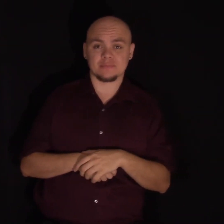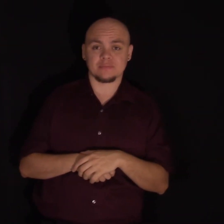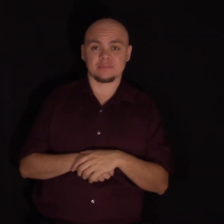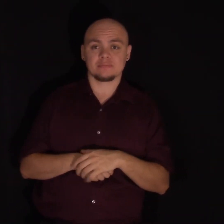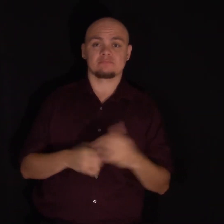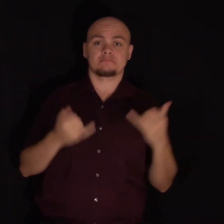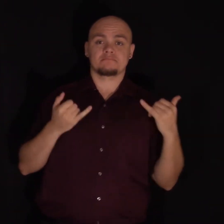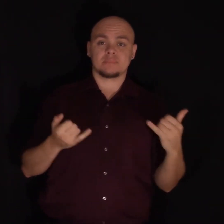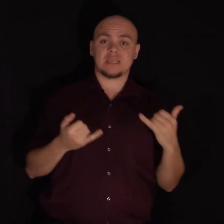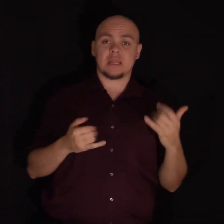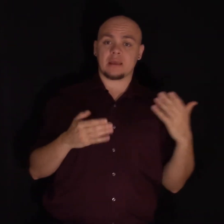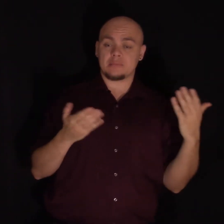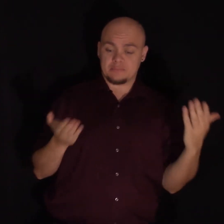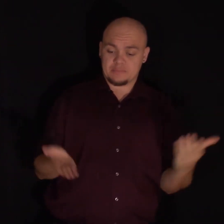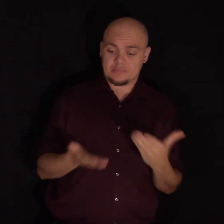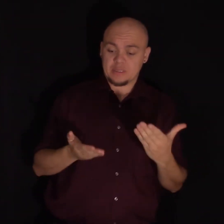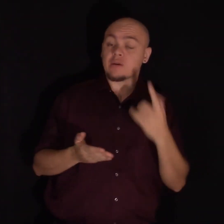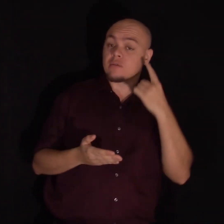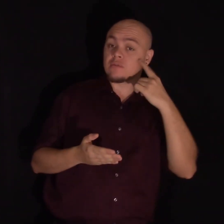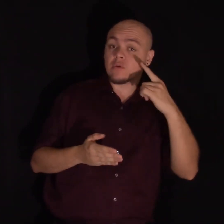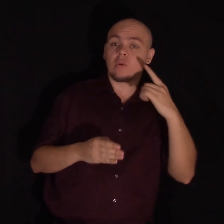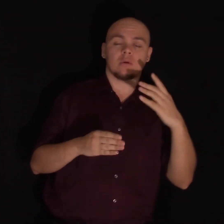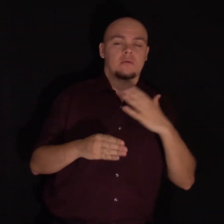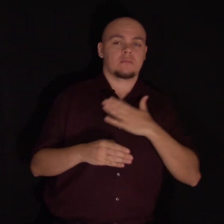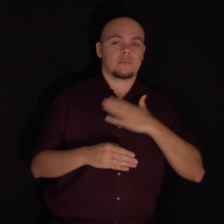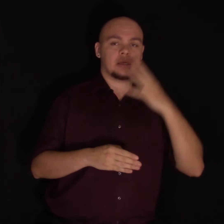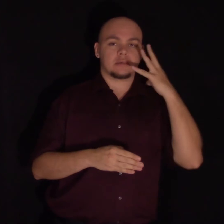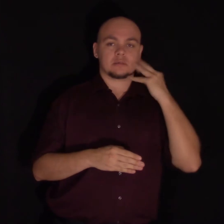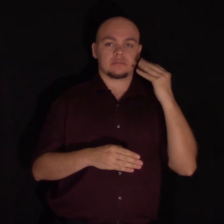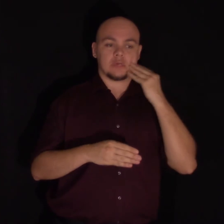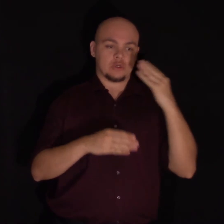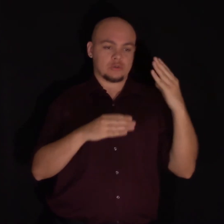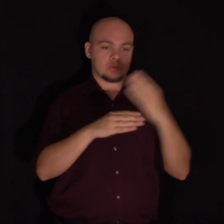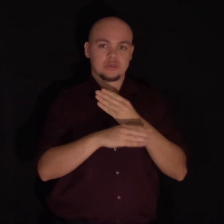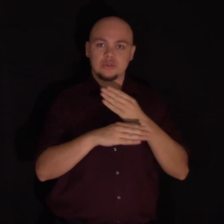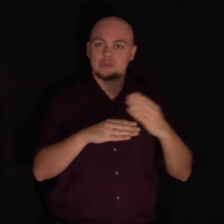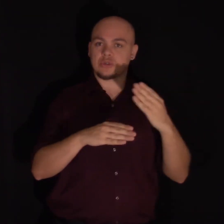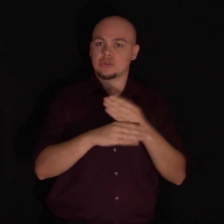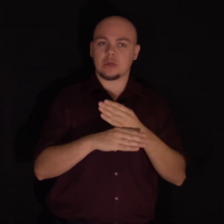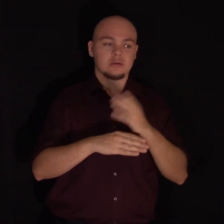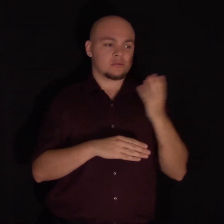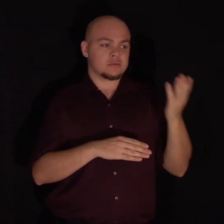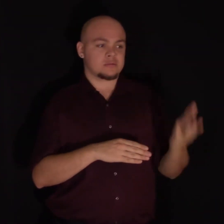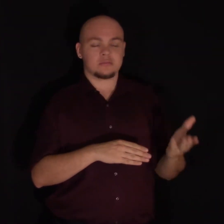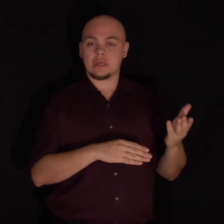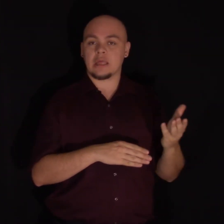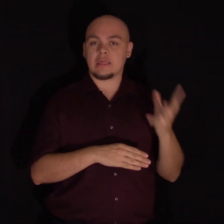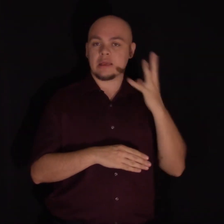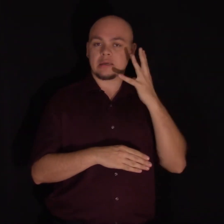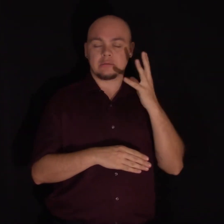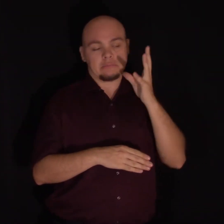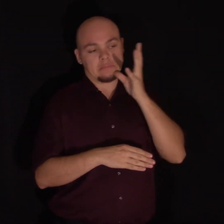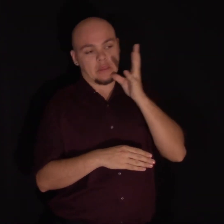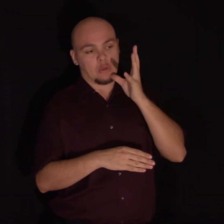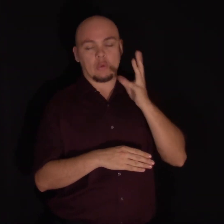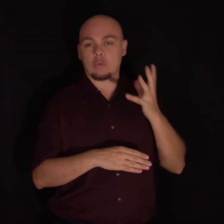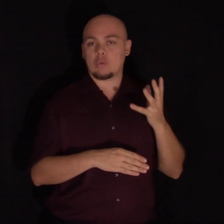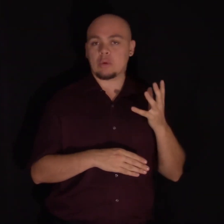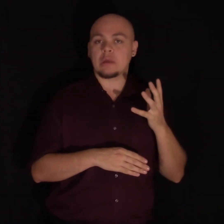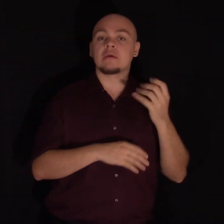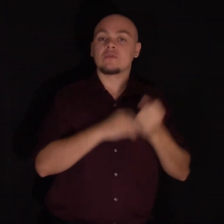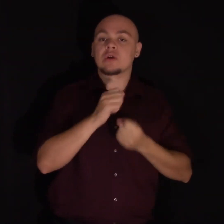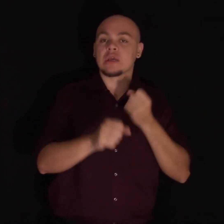Today I'm here to share the experience of what it's like to be the mother of someone who kills and hurts. For years after